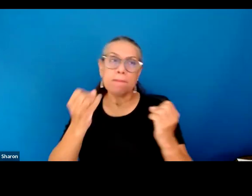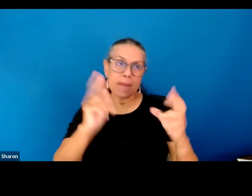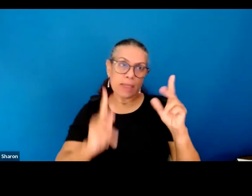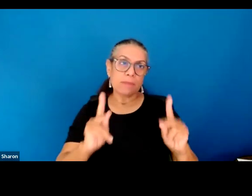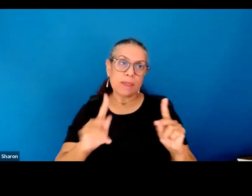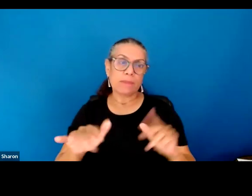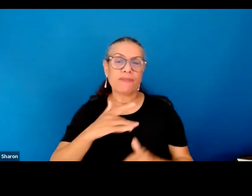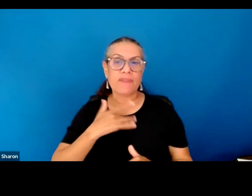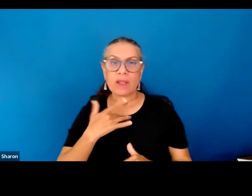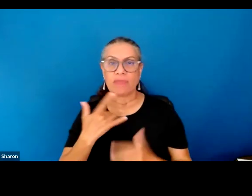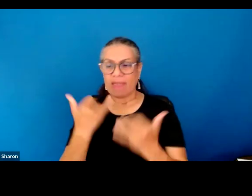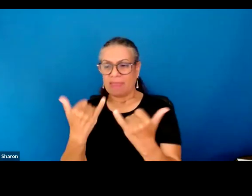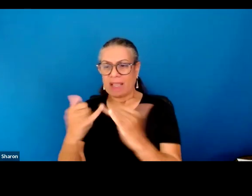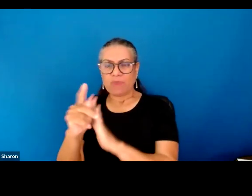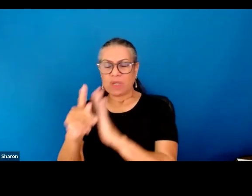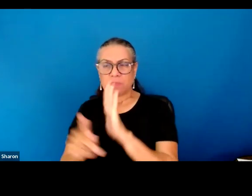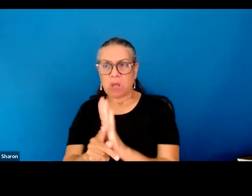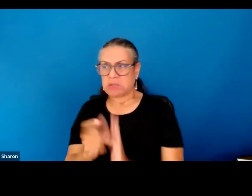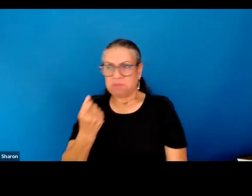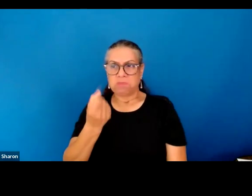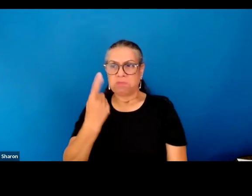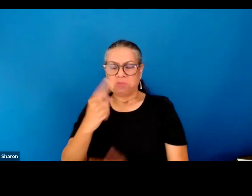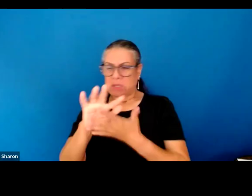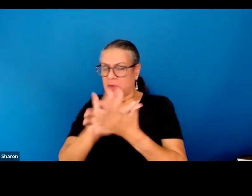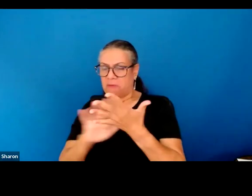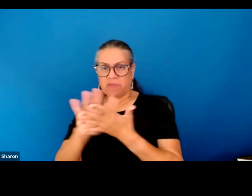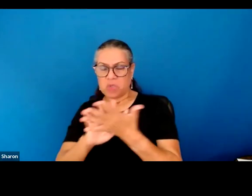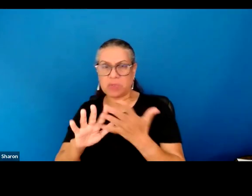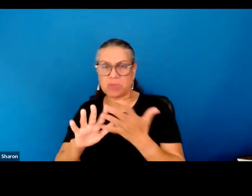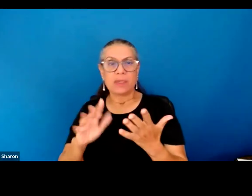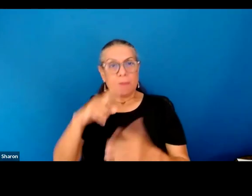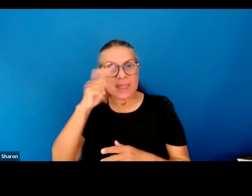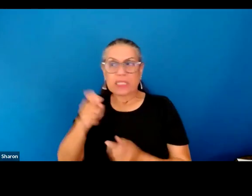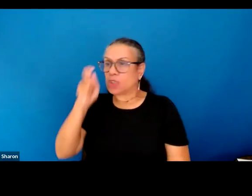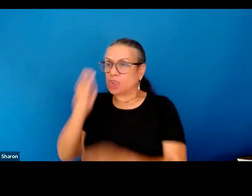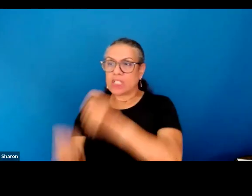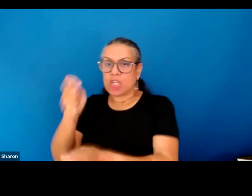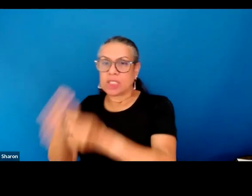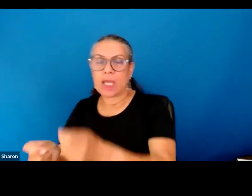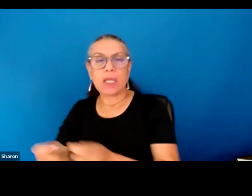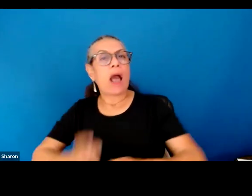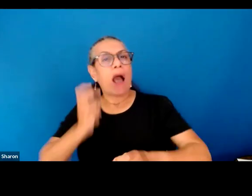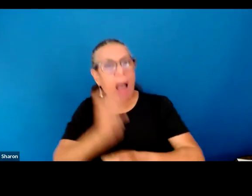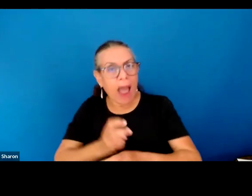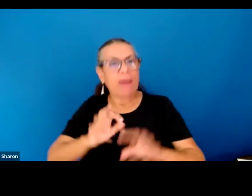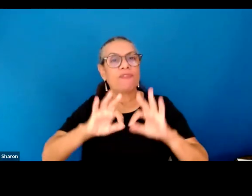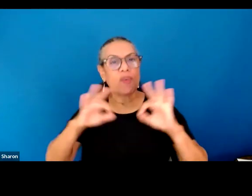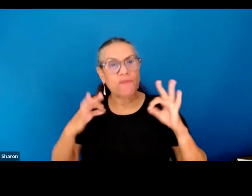current policy is confusing, hard to explain, and that because it keeps changing, it is hard for families to